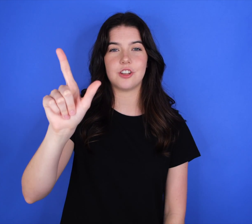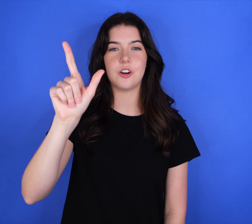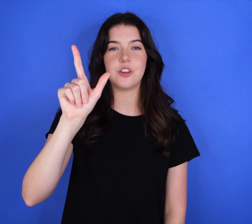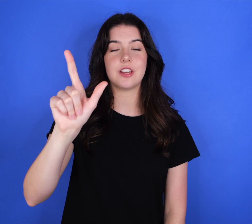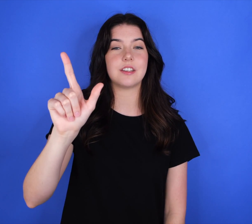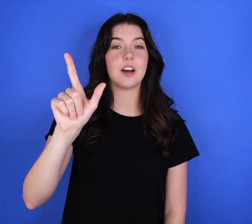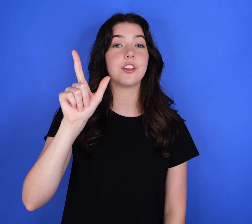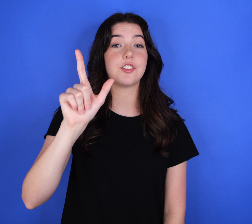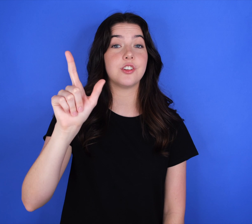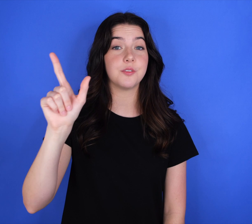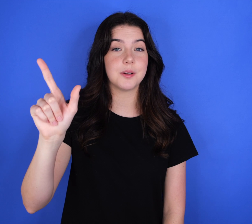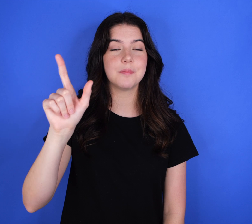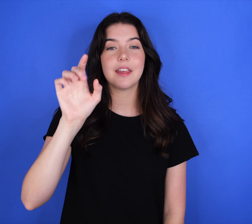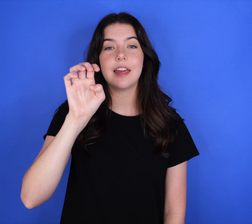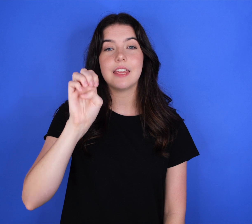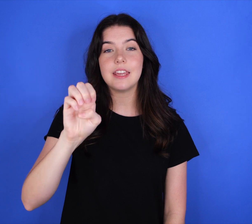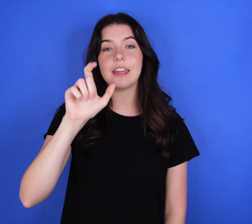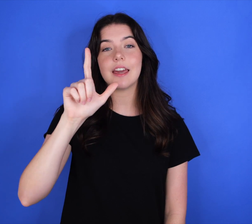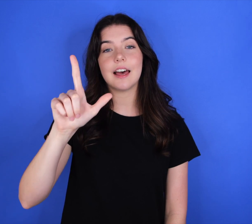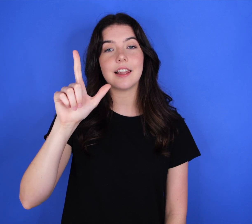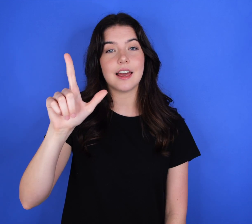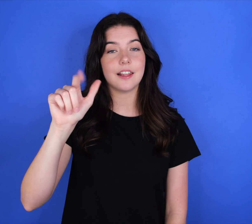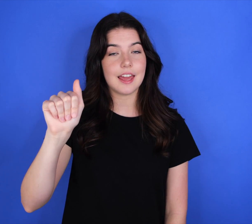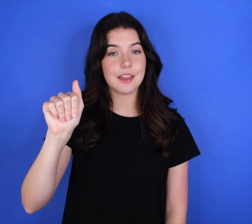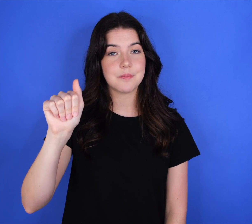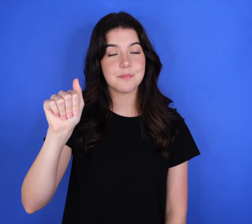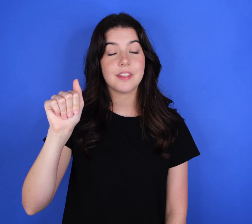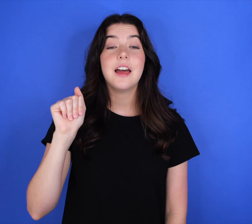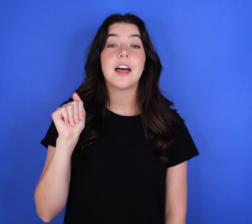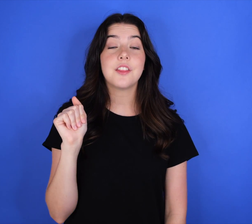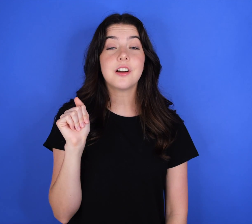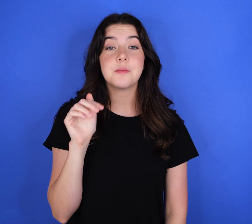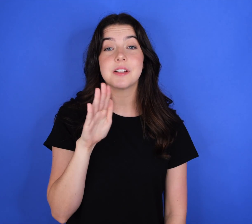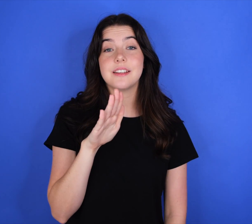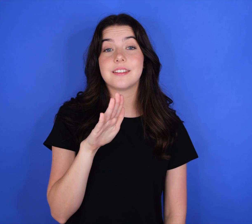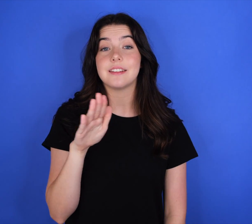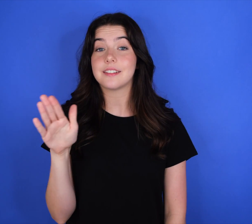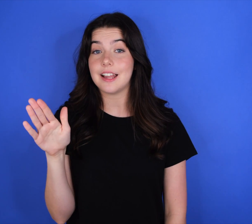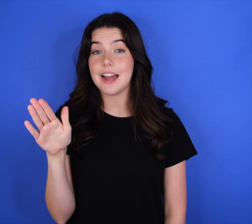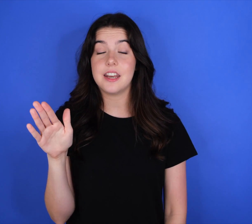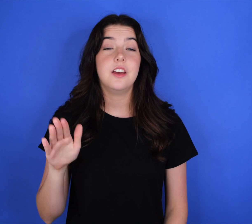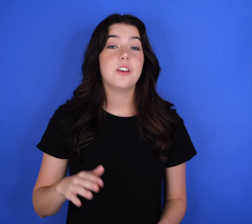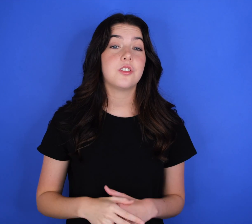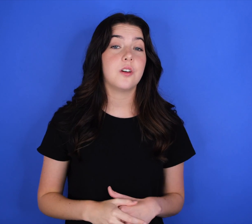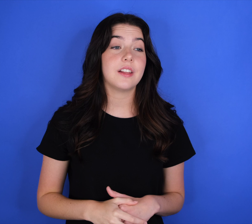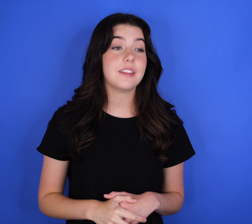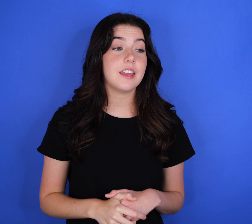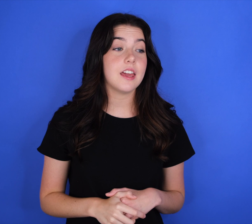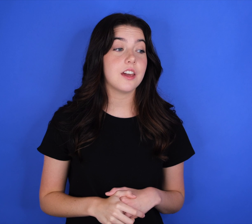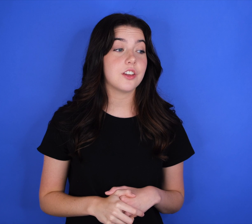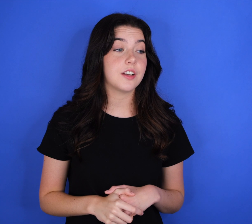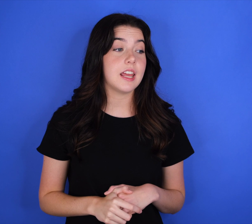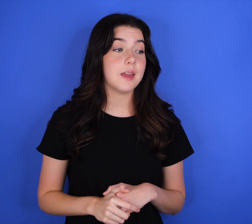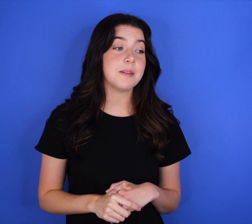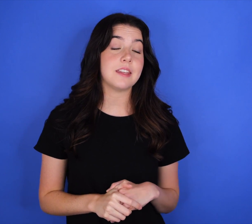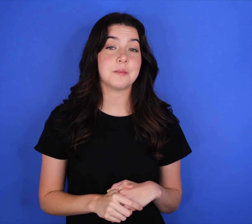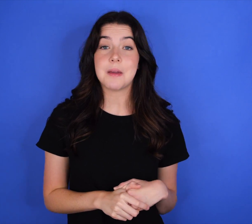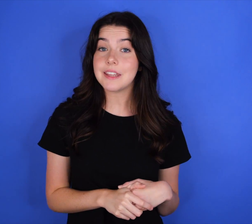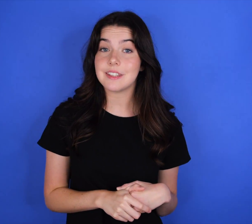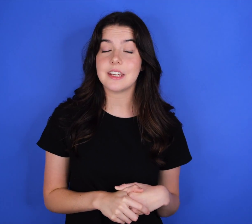you can tell there's 2 of them. E-L-L-A. Another option is to slide. So let's say your name is Macy,